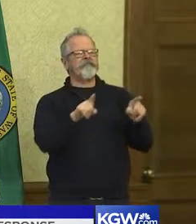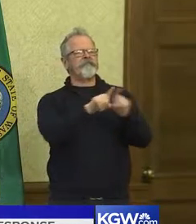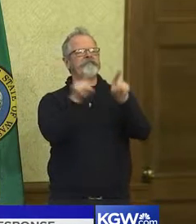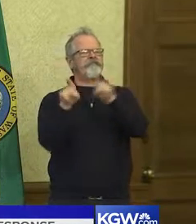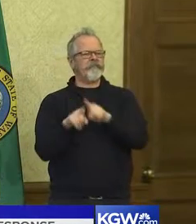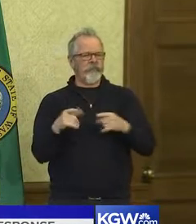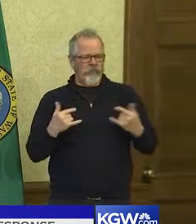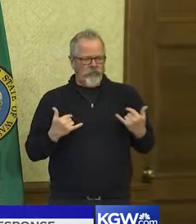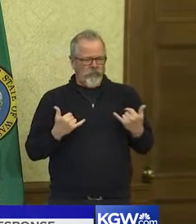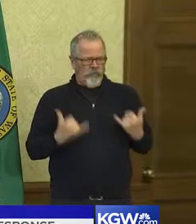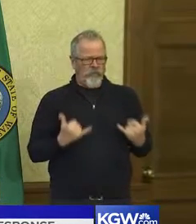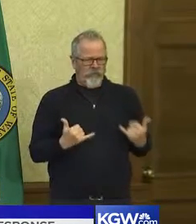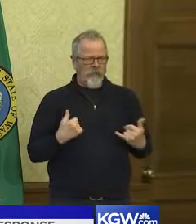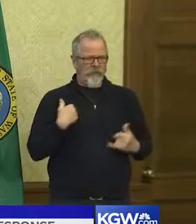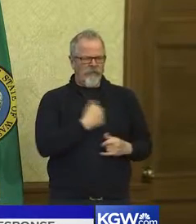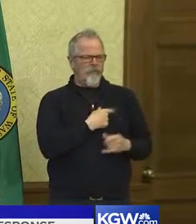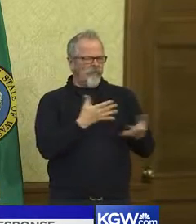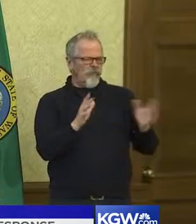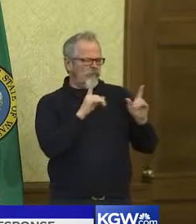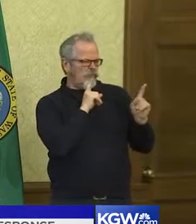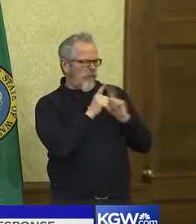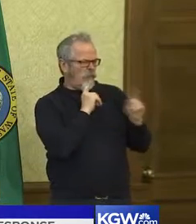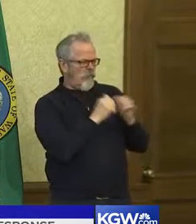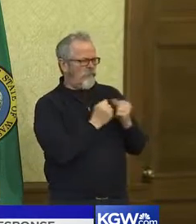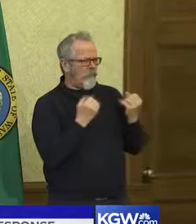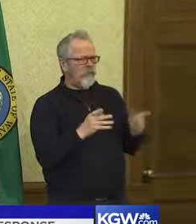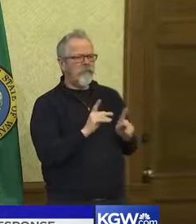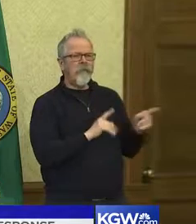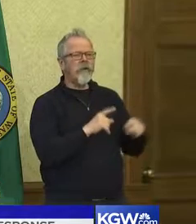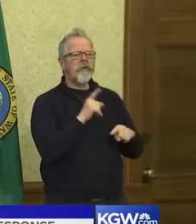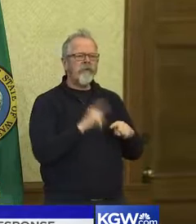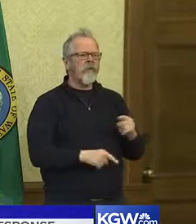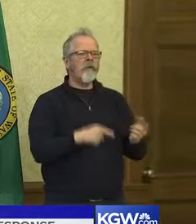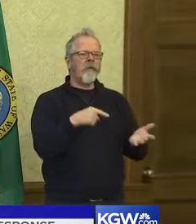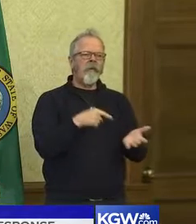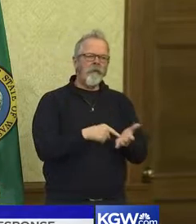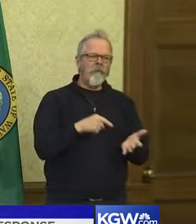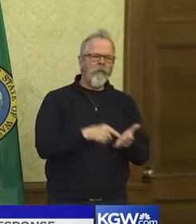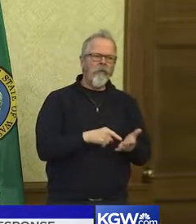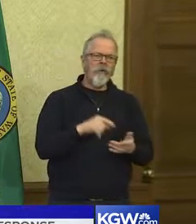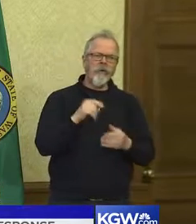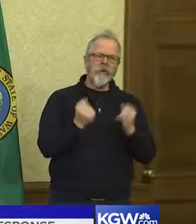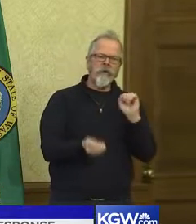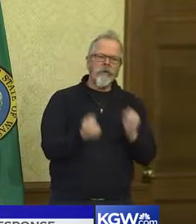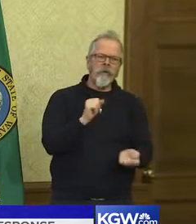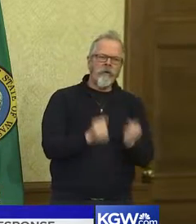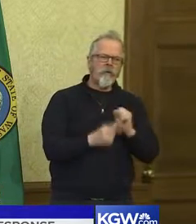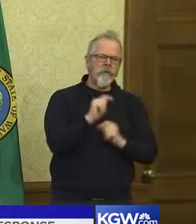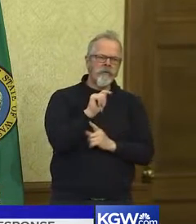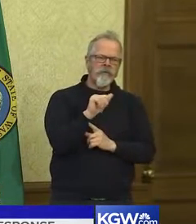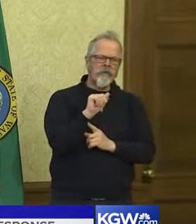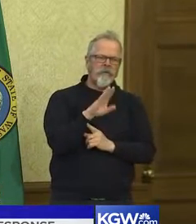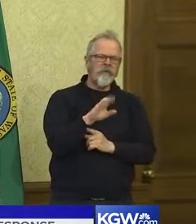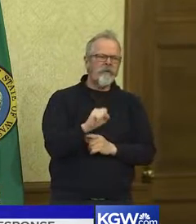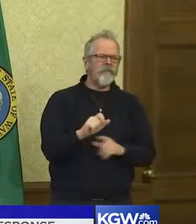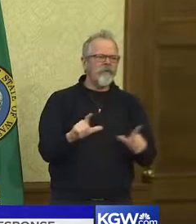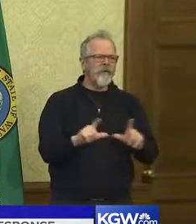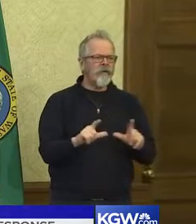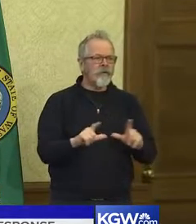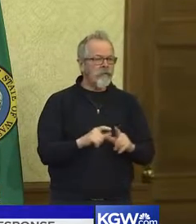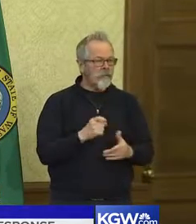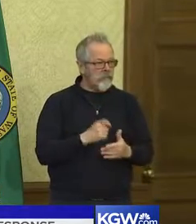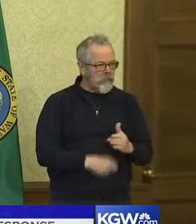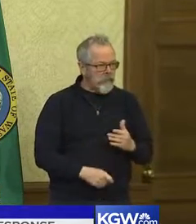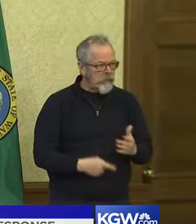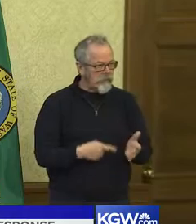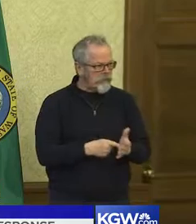today who are struggling with that. Interesting question. I haven't actually thought about that. I'll give thought to that. So we'll get an answer to